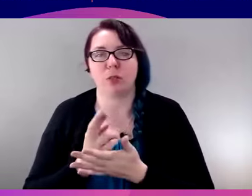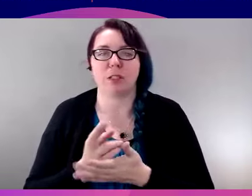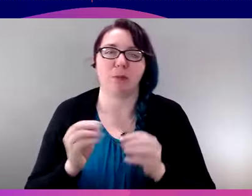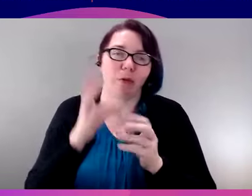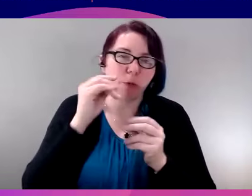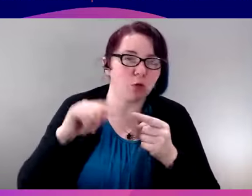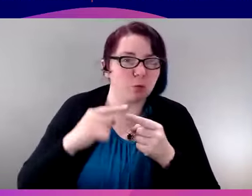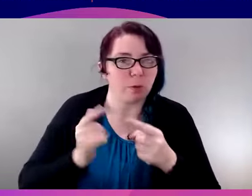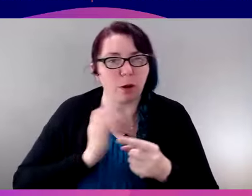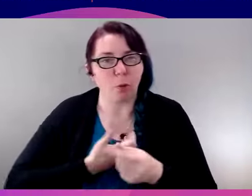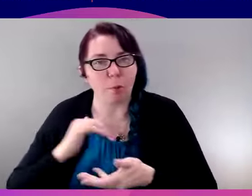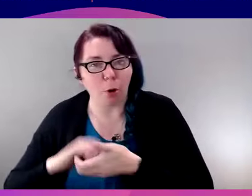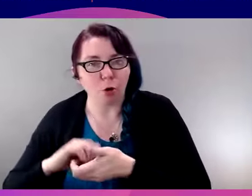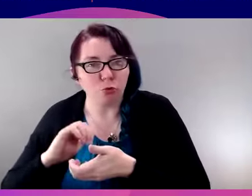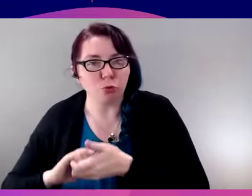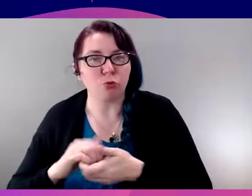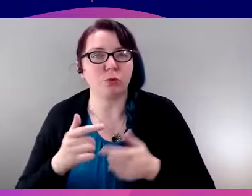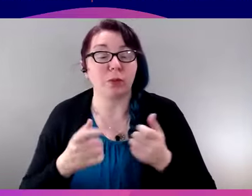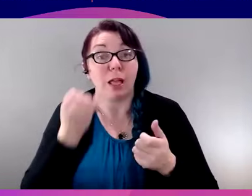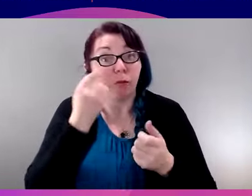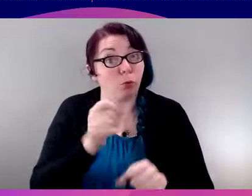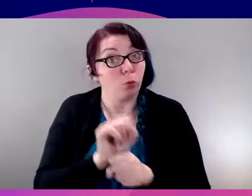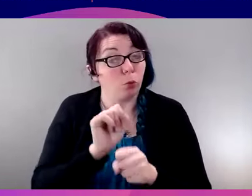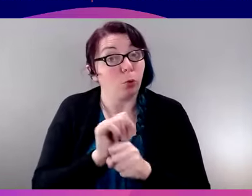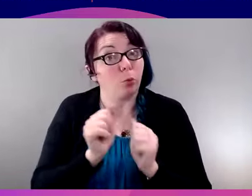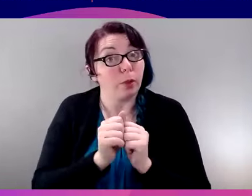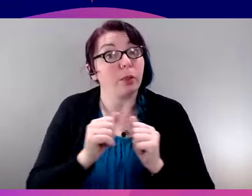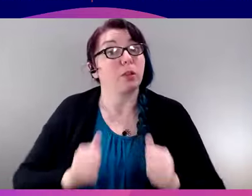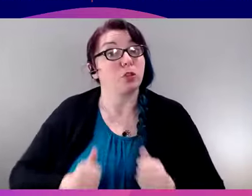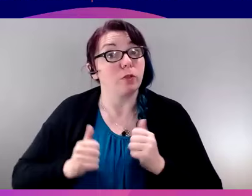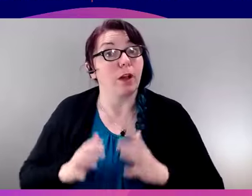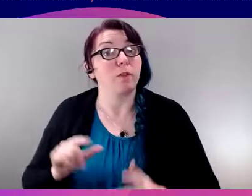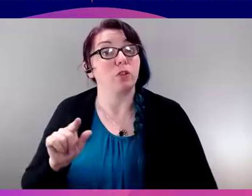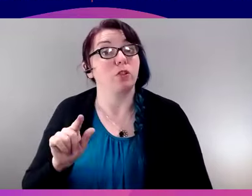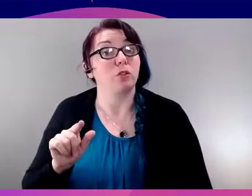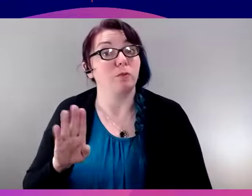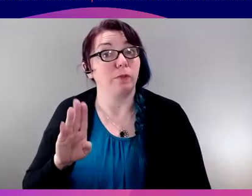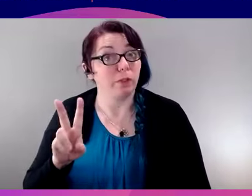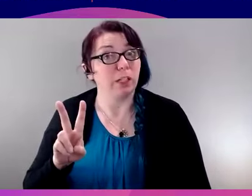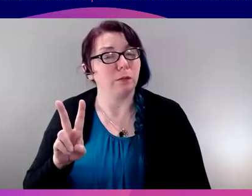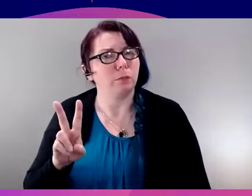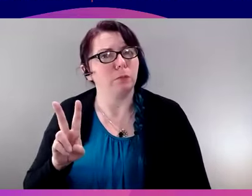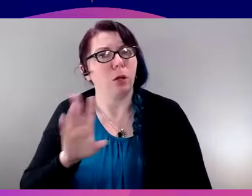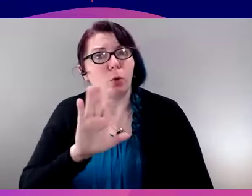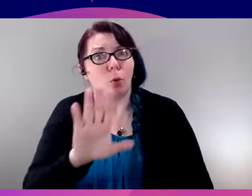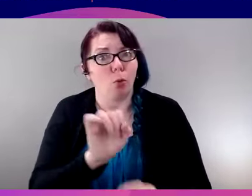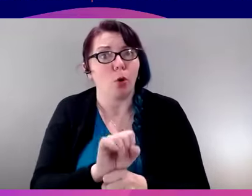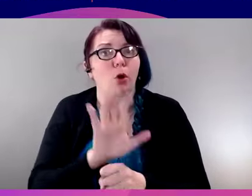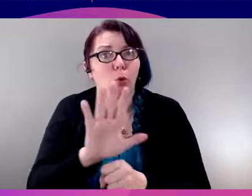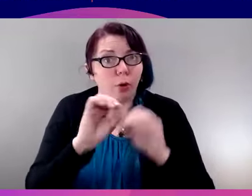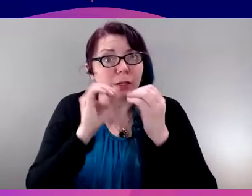are doing innovative work with survivors of gender-based violence and animals, we would love to feature your organization's work in one of our